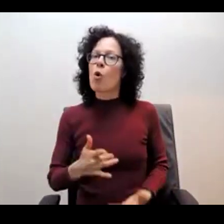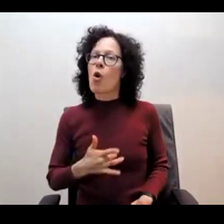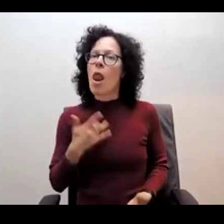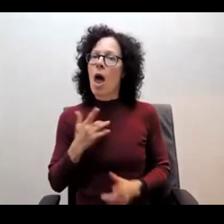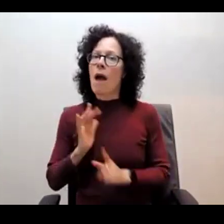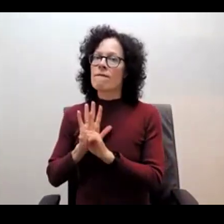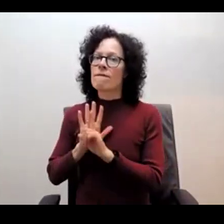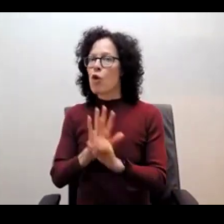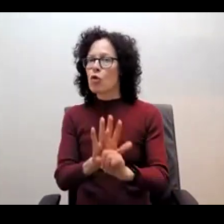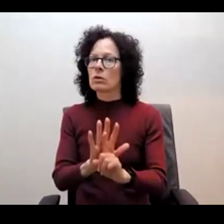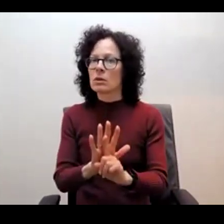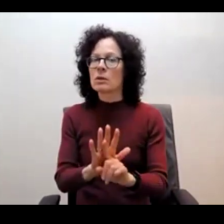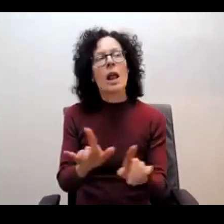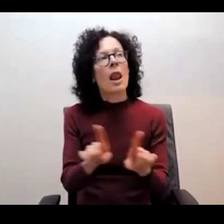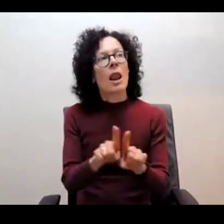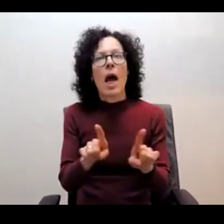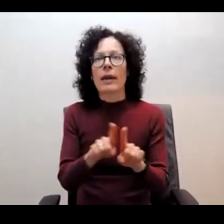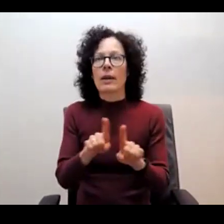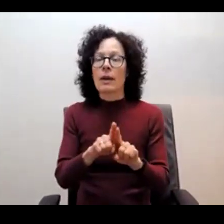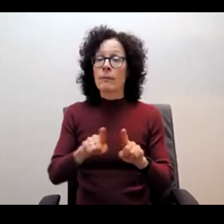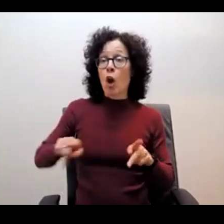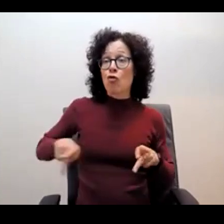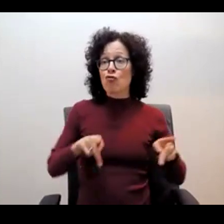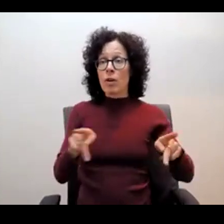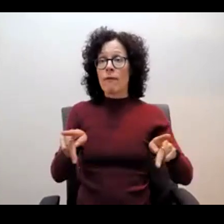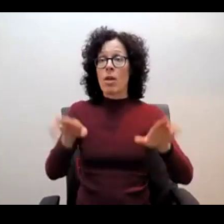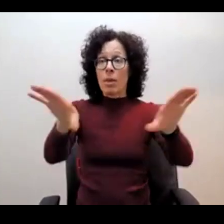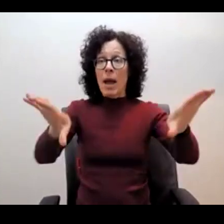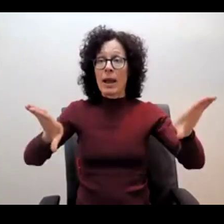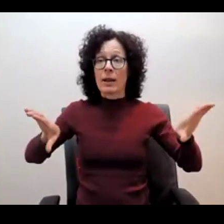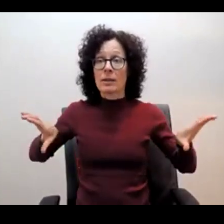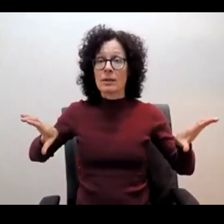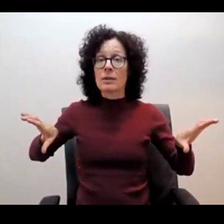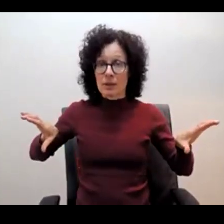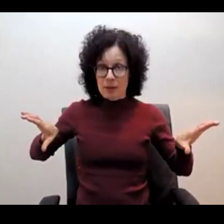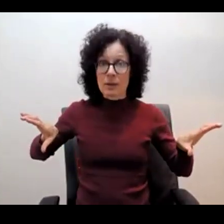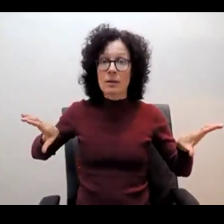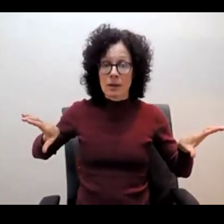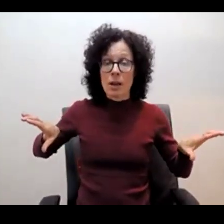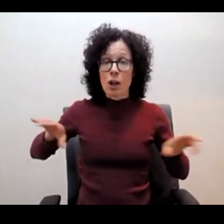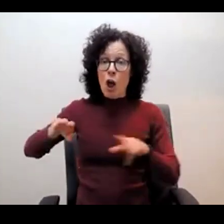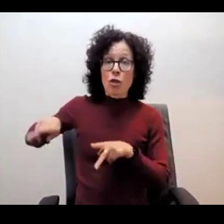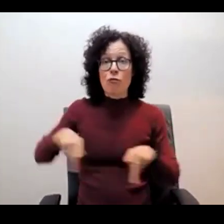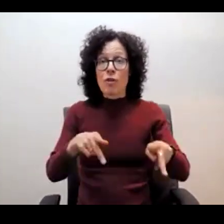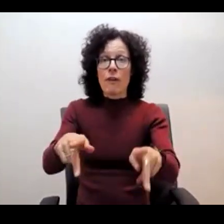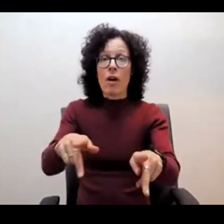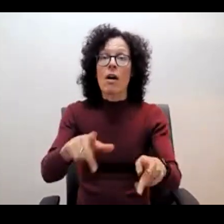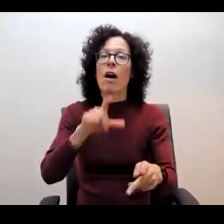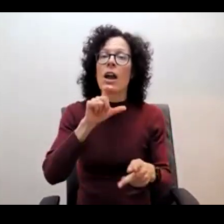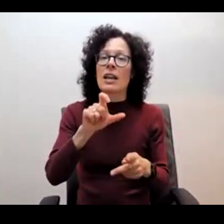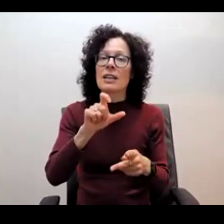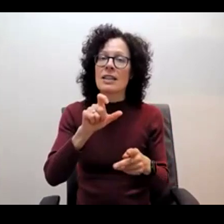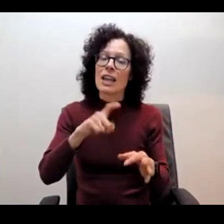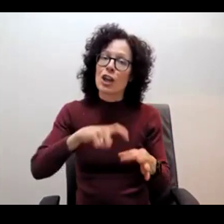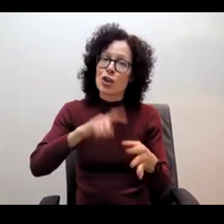like the banks of the river. River is the chi, the life force flowing, and the banks of the river are the